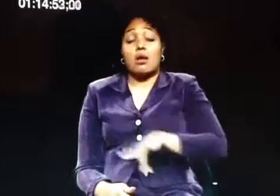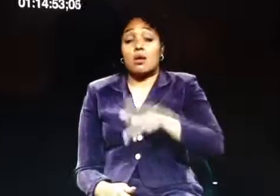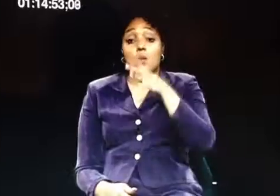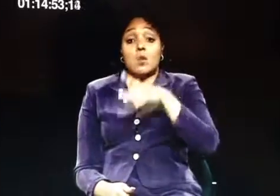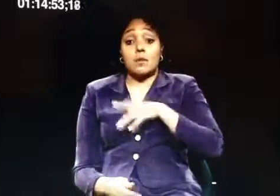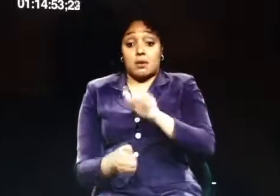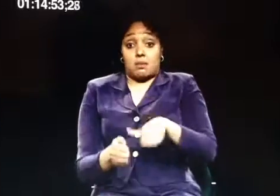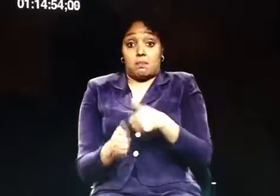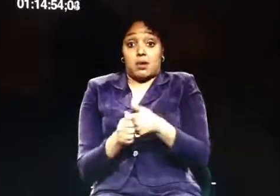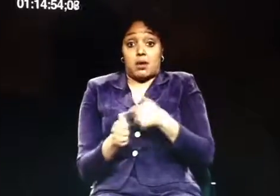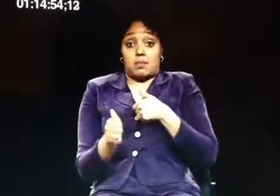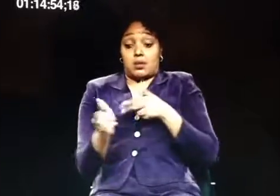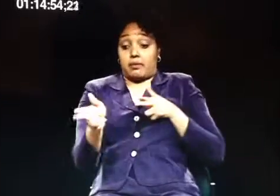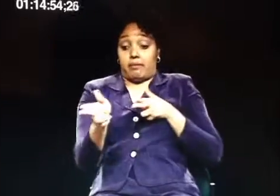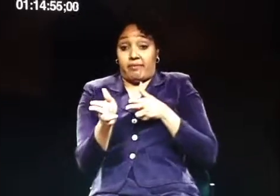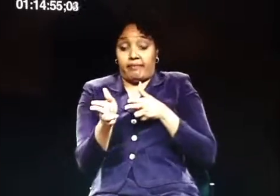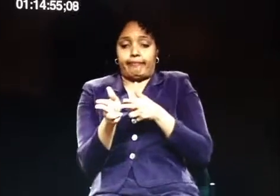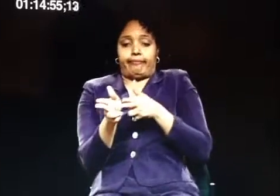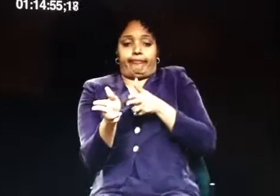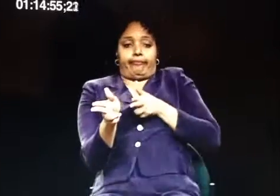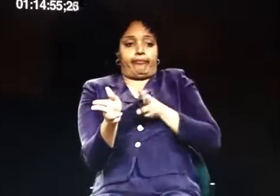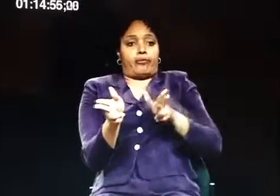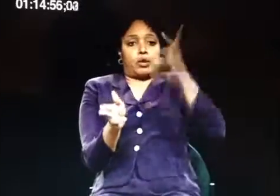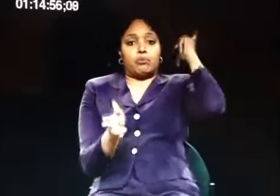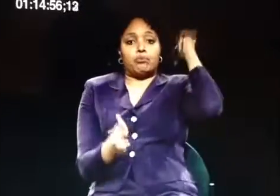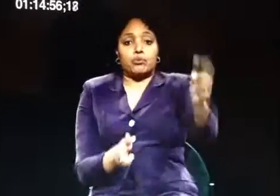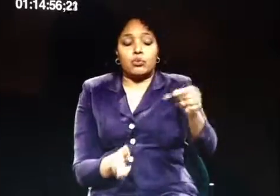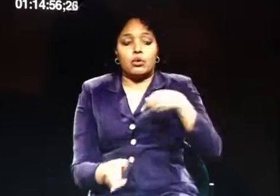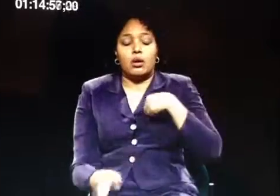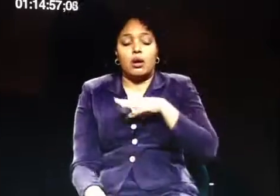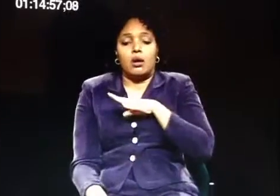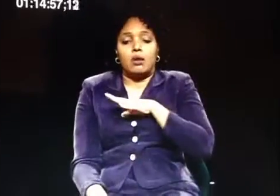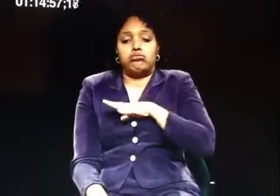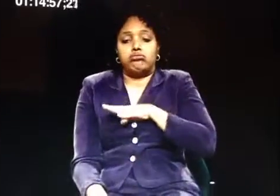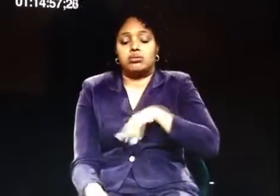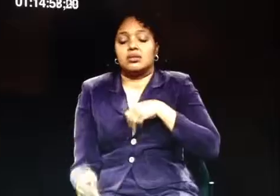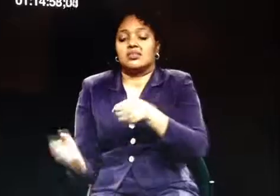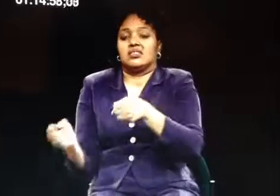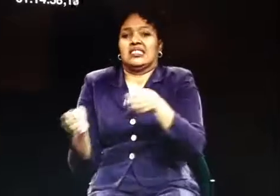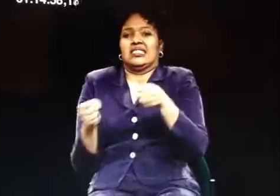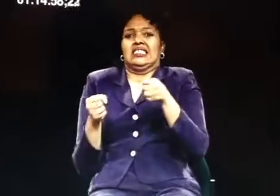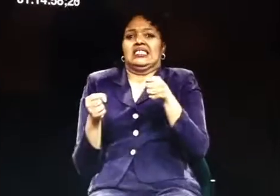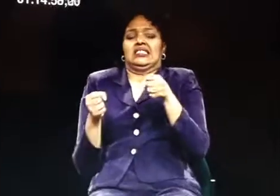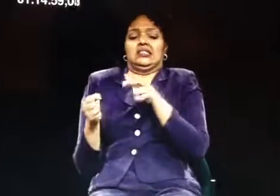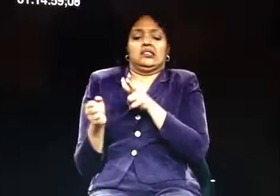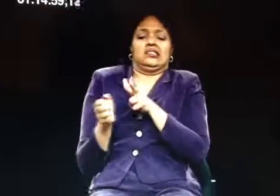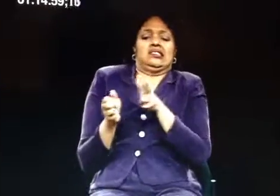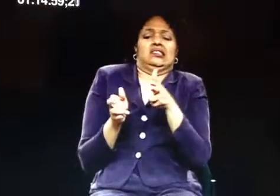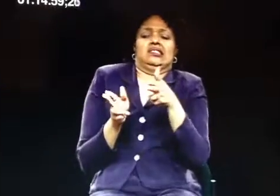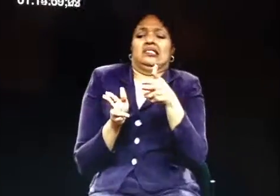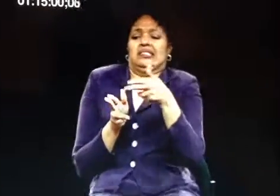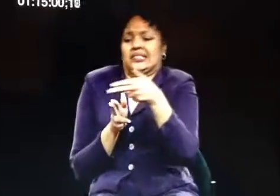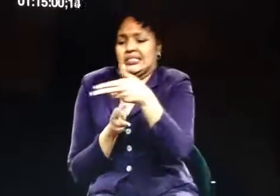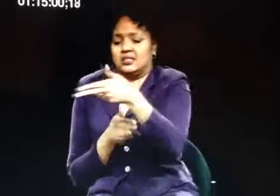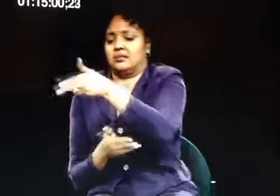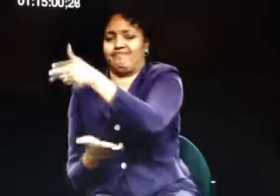I seriously had no idea, and I was so lucky. The woman behind me got in her car and drove off. So that was a relief, but I pulled out, and I pulled in